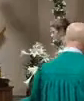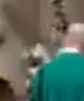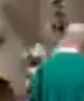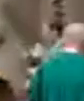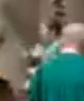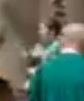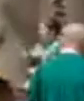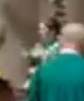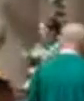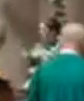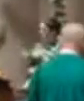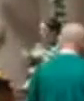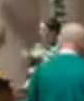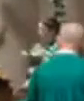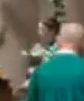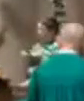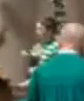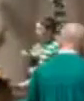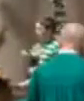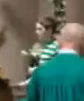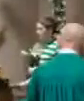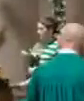The body of Christ gives for you. The body of